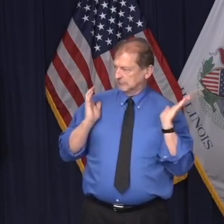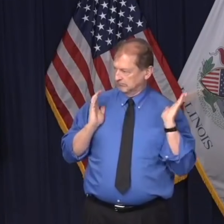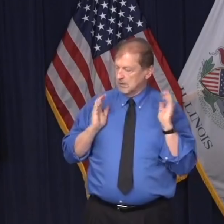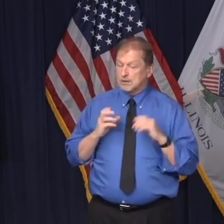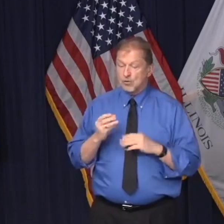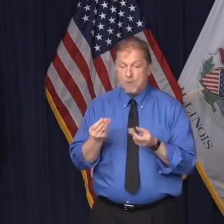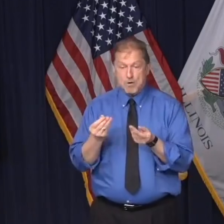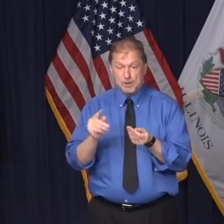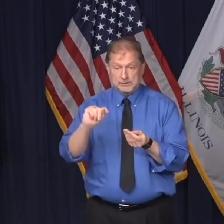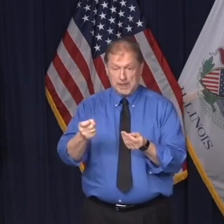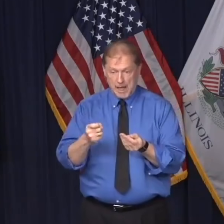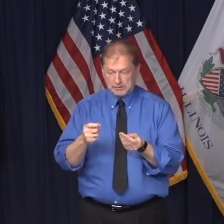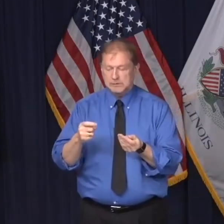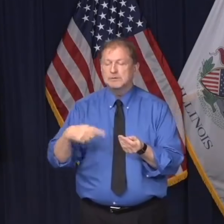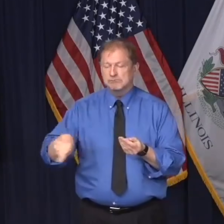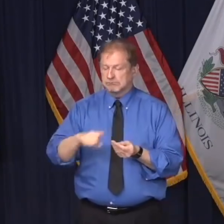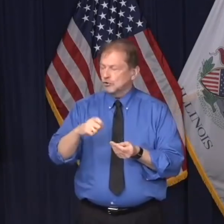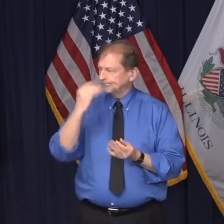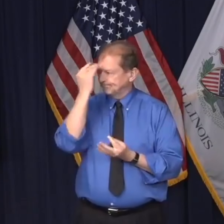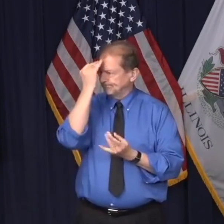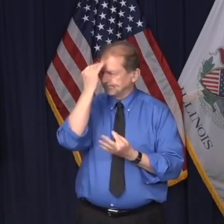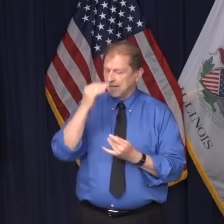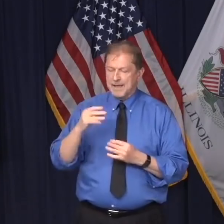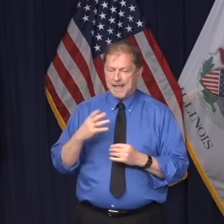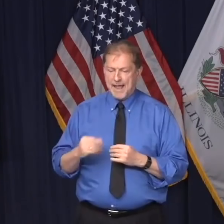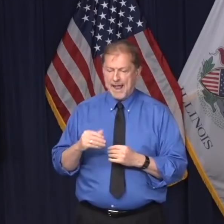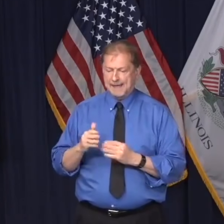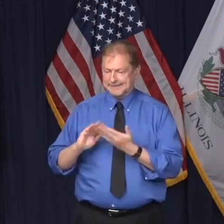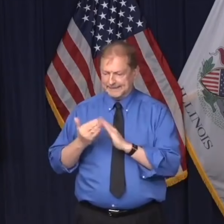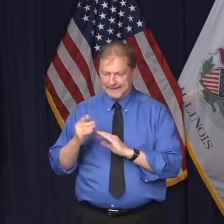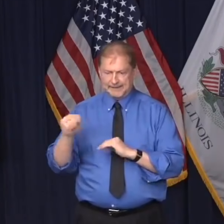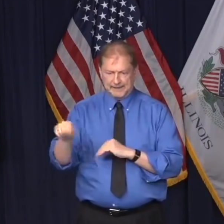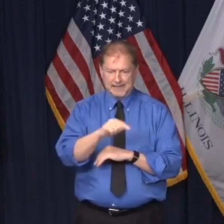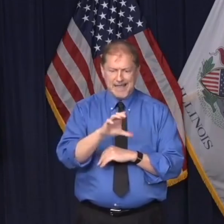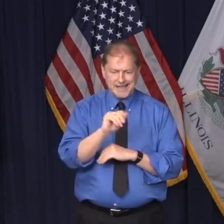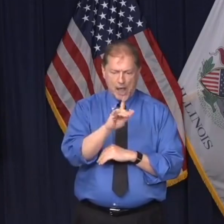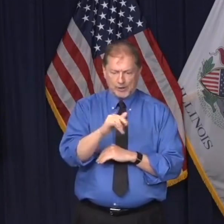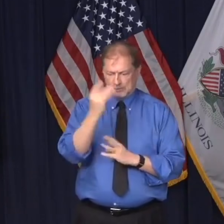encourage folks to think about what they can do to lower the